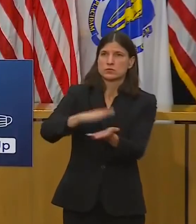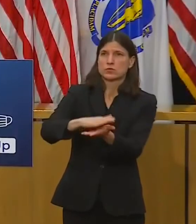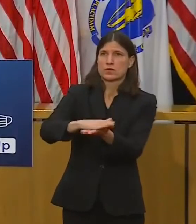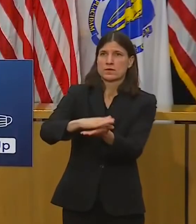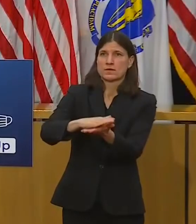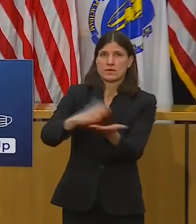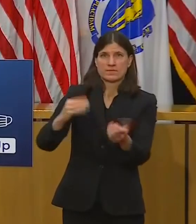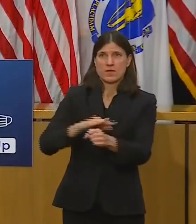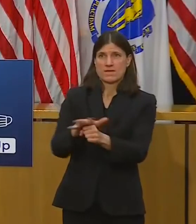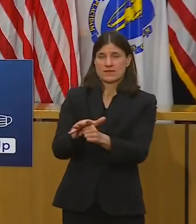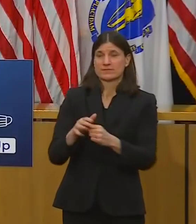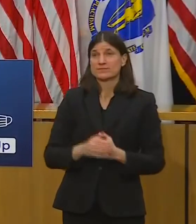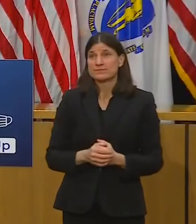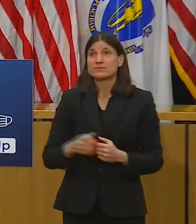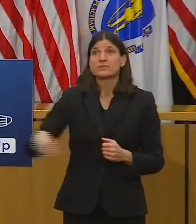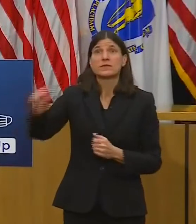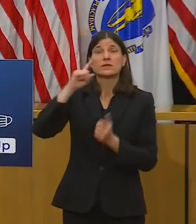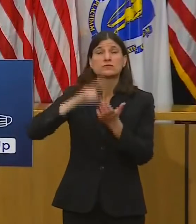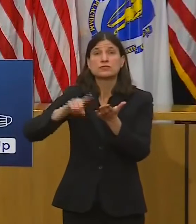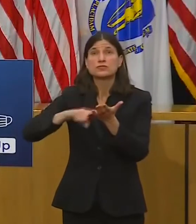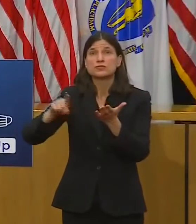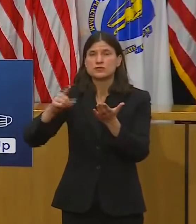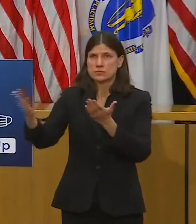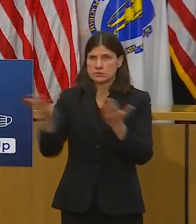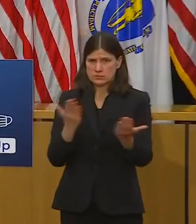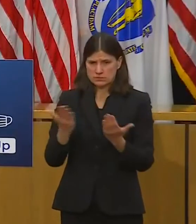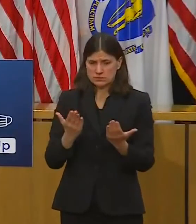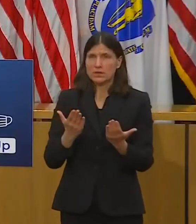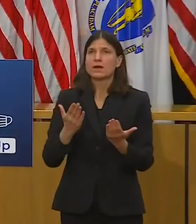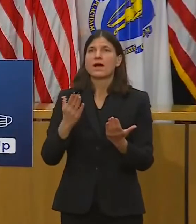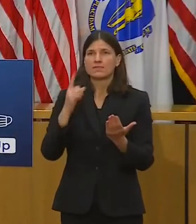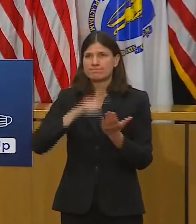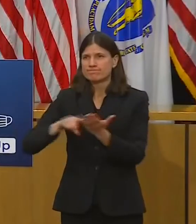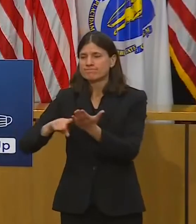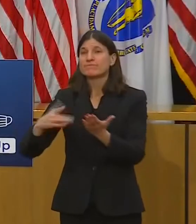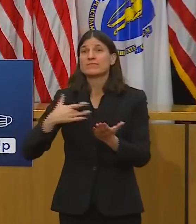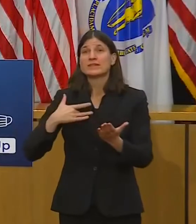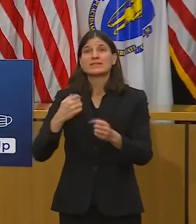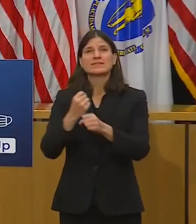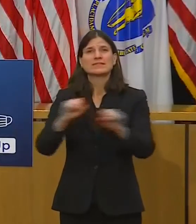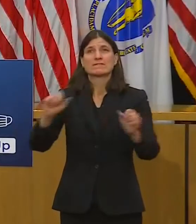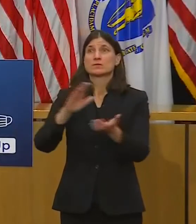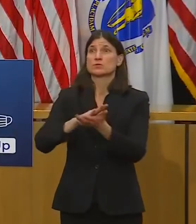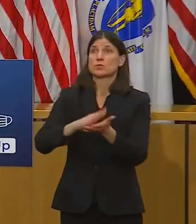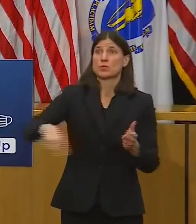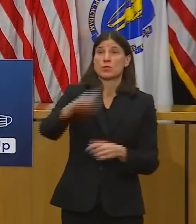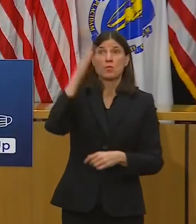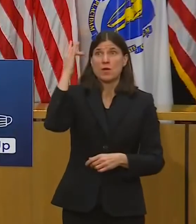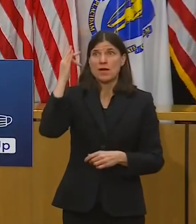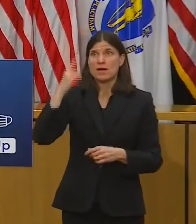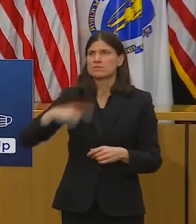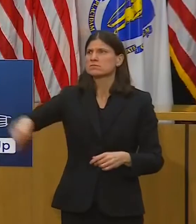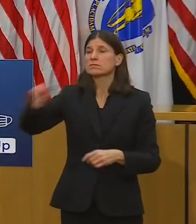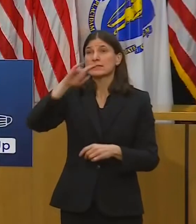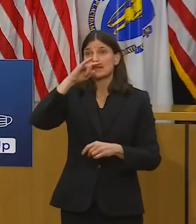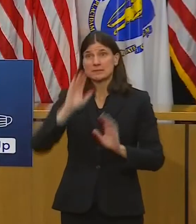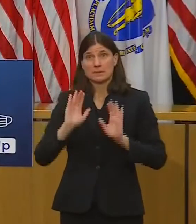scientific research that shows that in-person learning can be done without spreading the virus, regardless of the community transmission